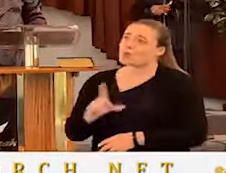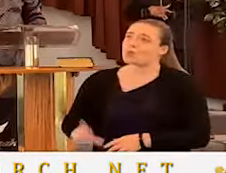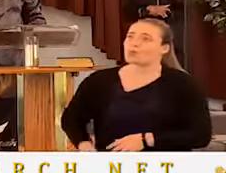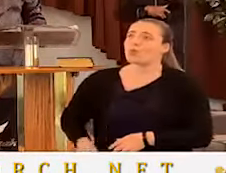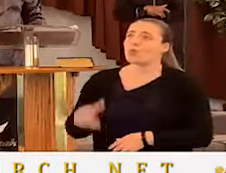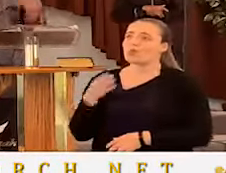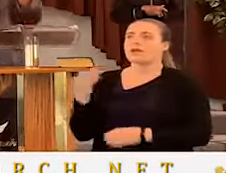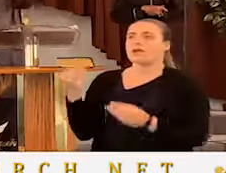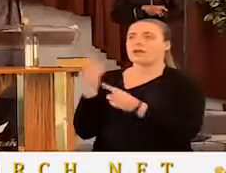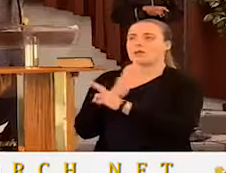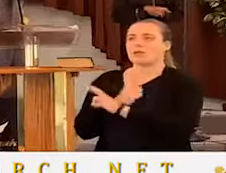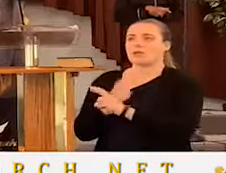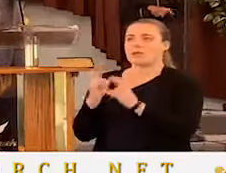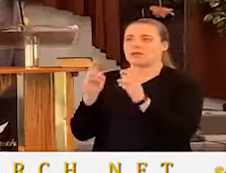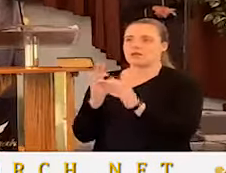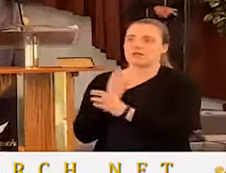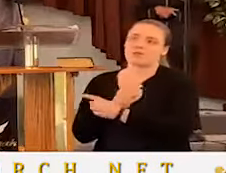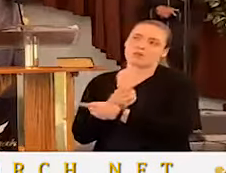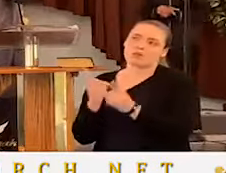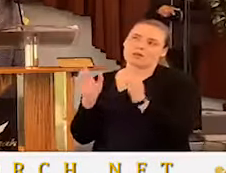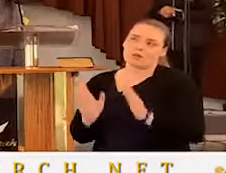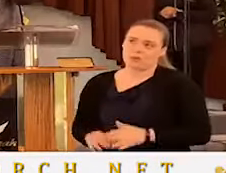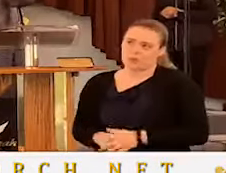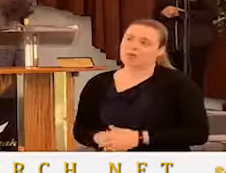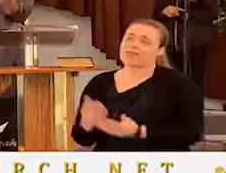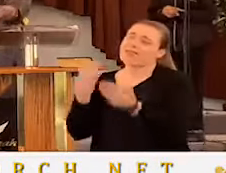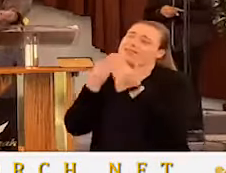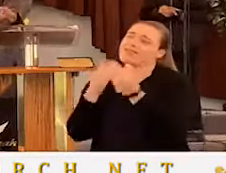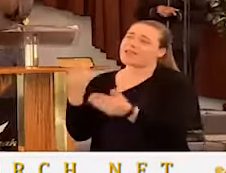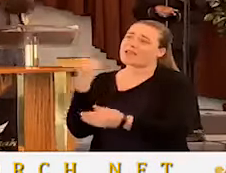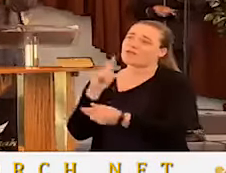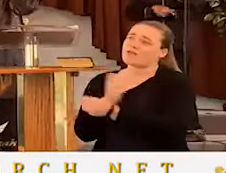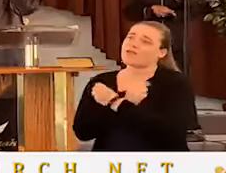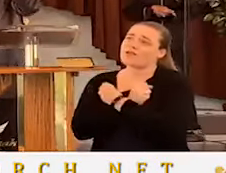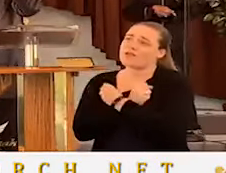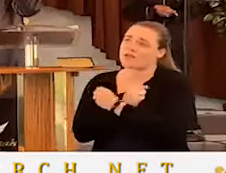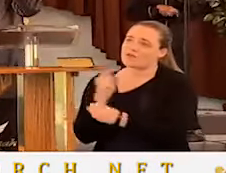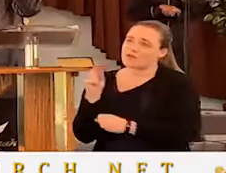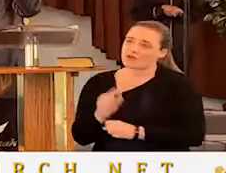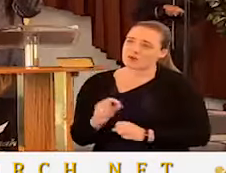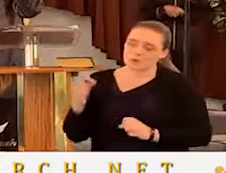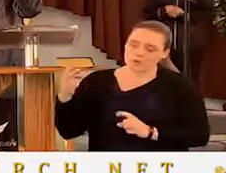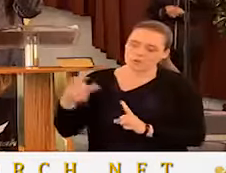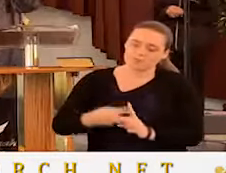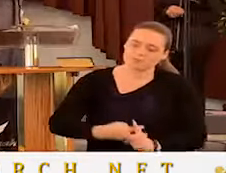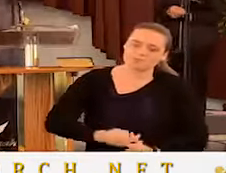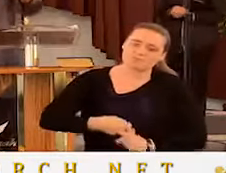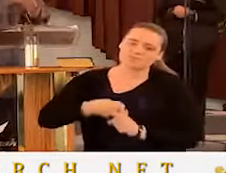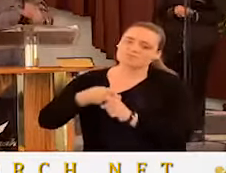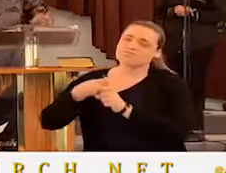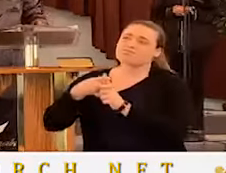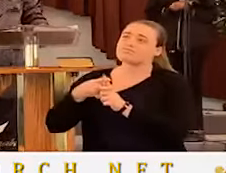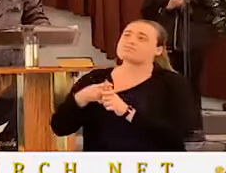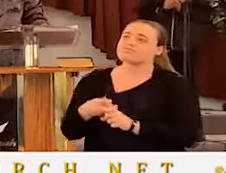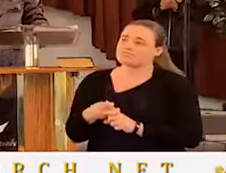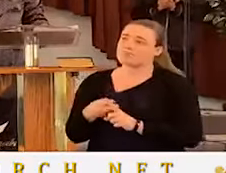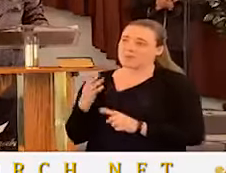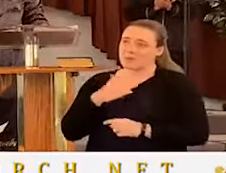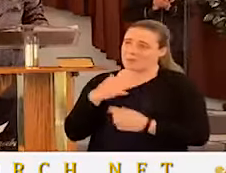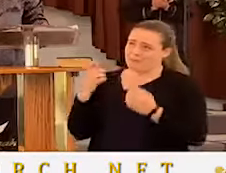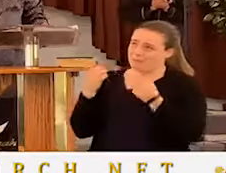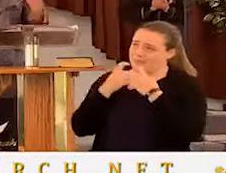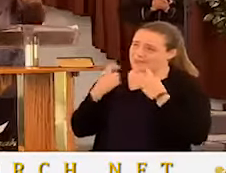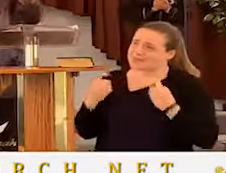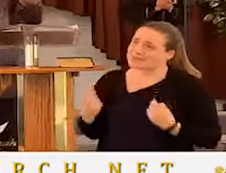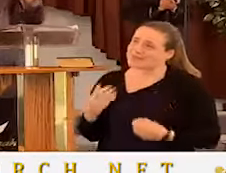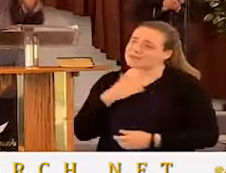my Redeemer. Lord and my Redeemer. Thank you for your love. Thank you for your love. That reach way down and pick me up. Forgive me of my